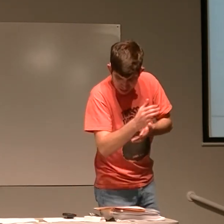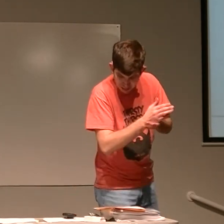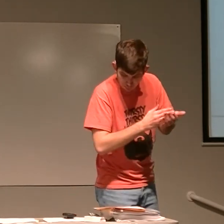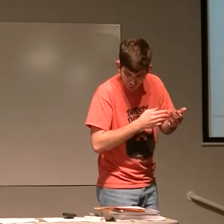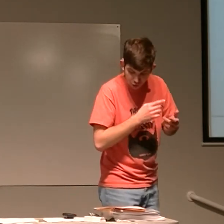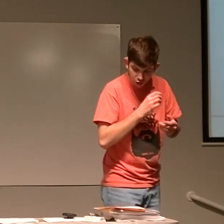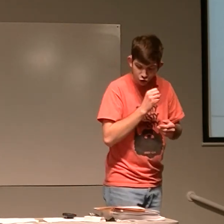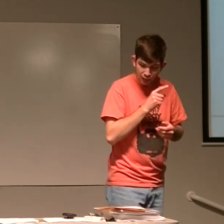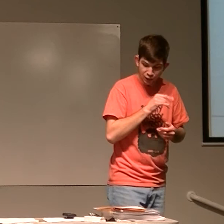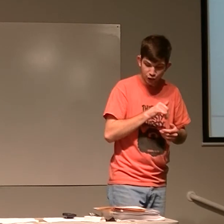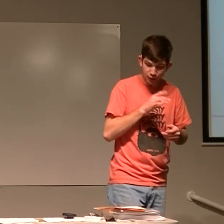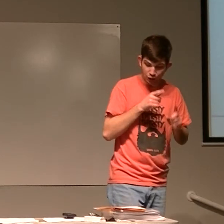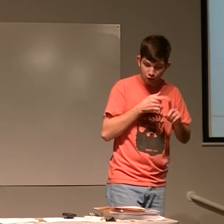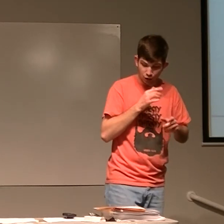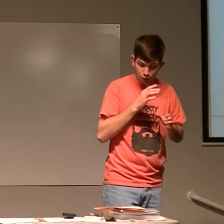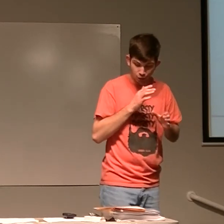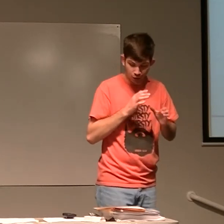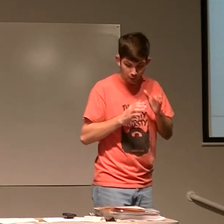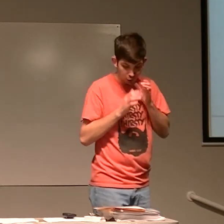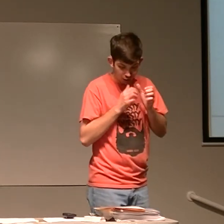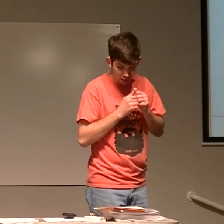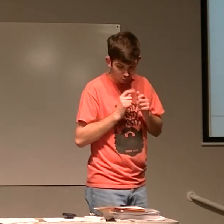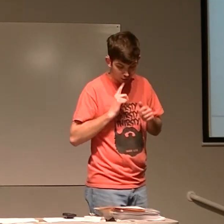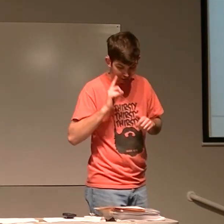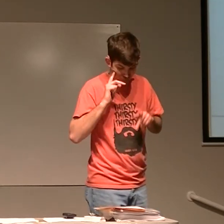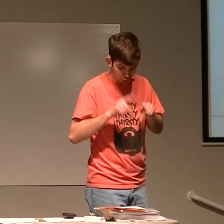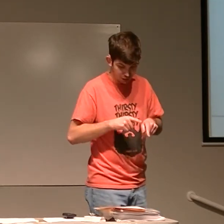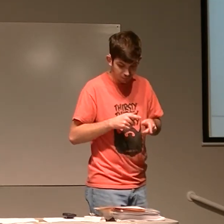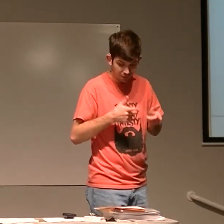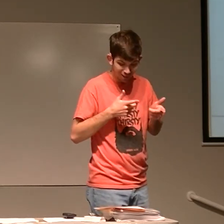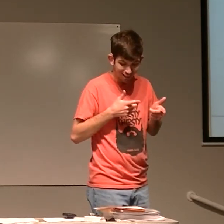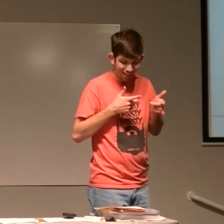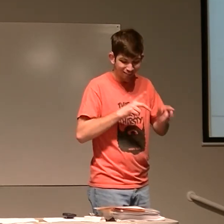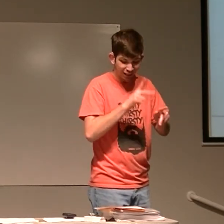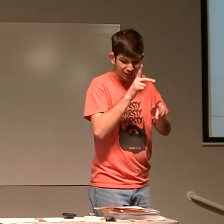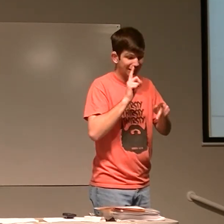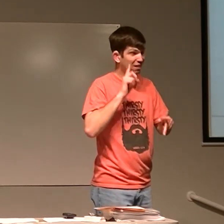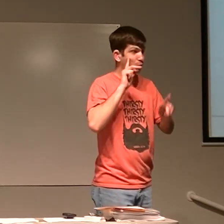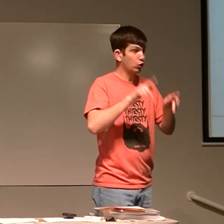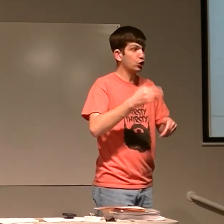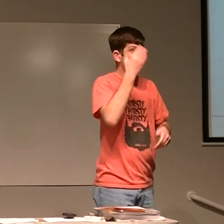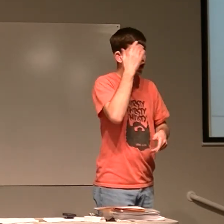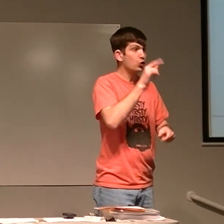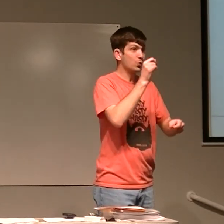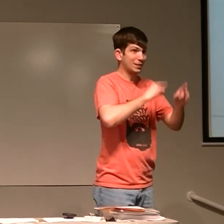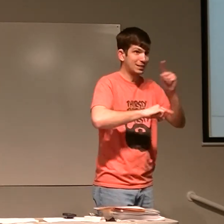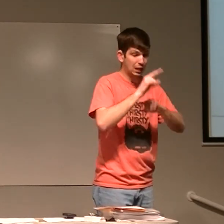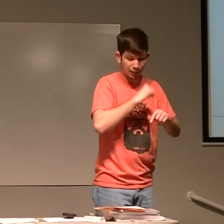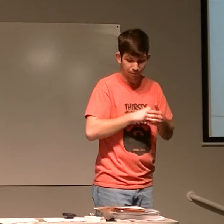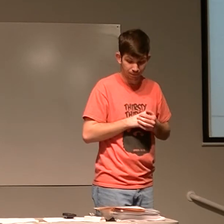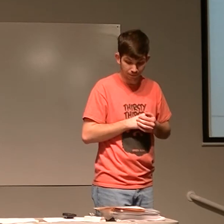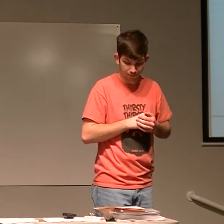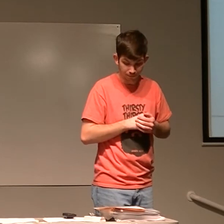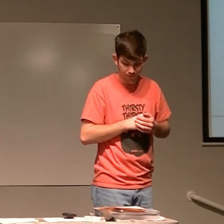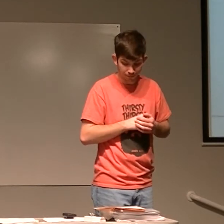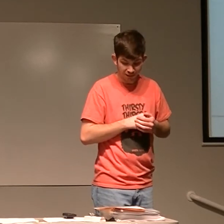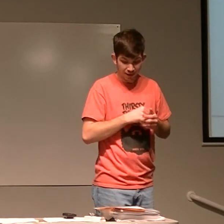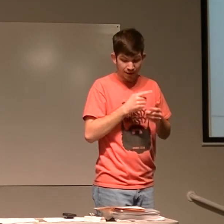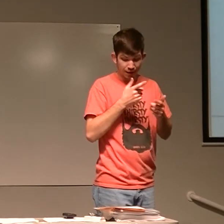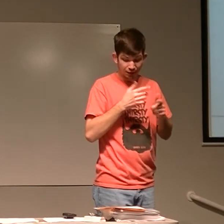some of the strategy to communicate with a deaf person, let the deaf person know the sign. Let